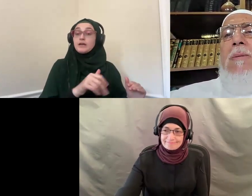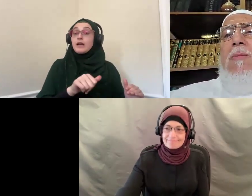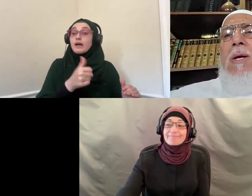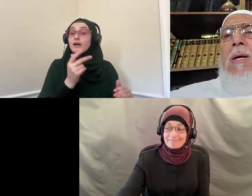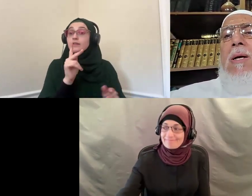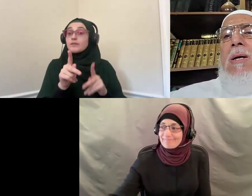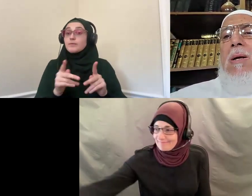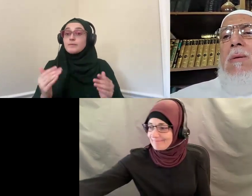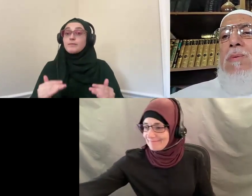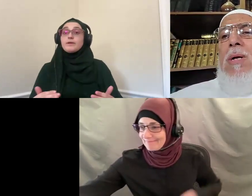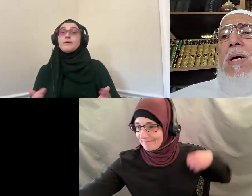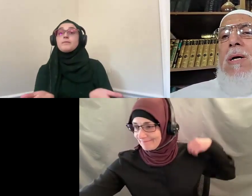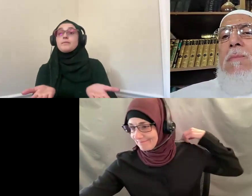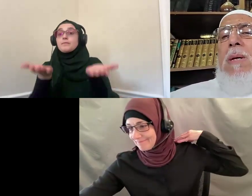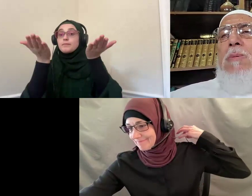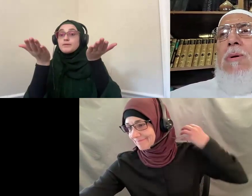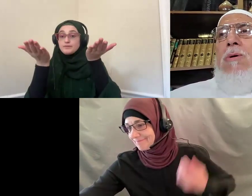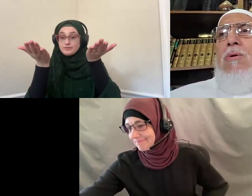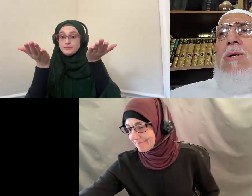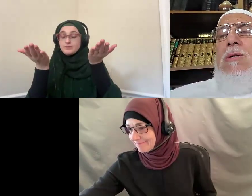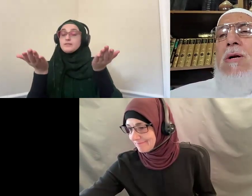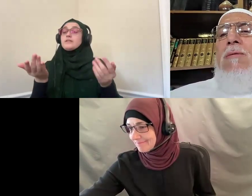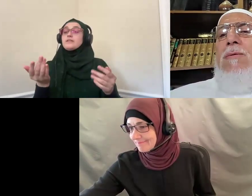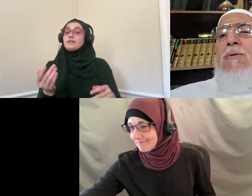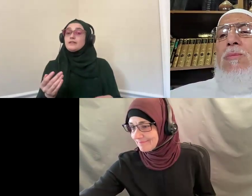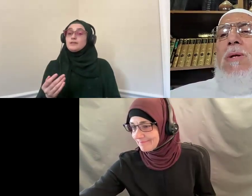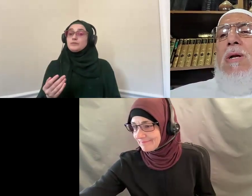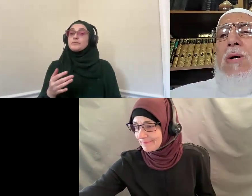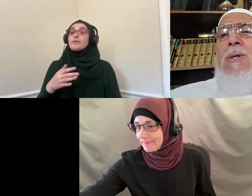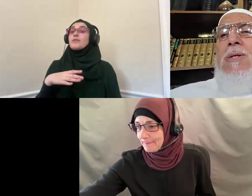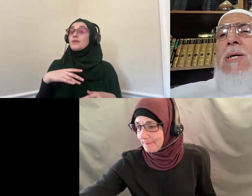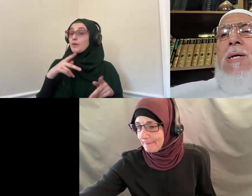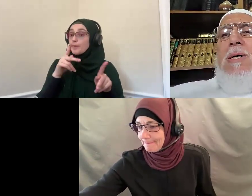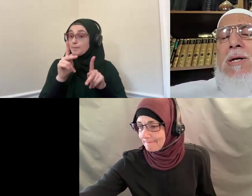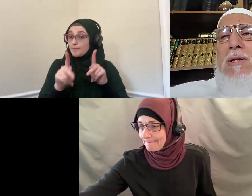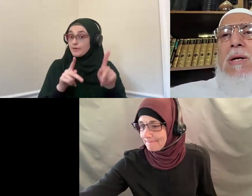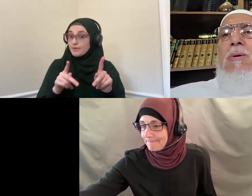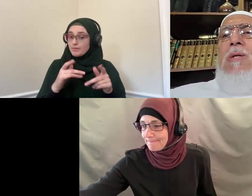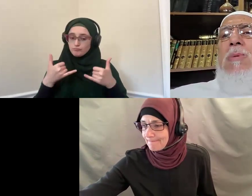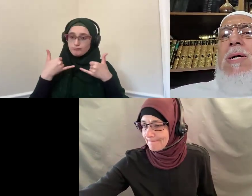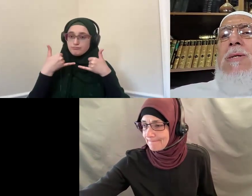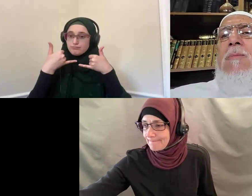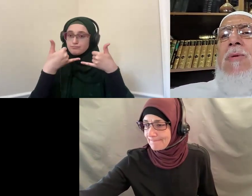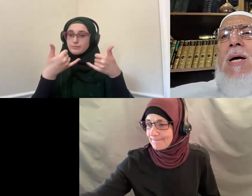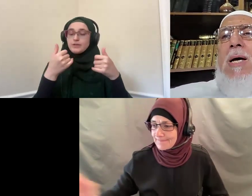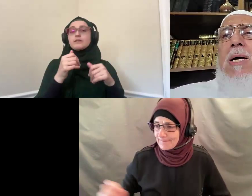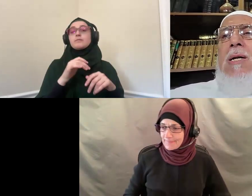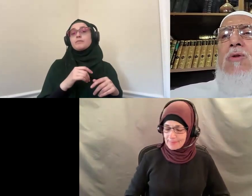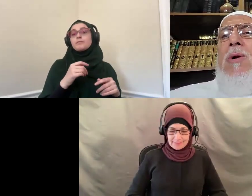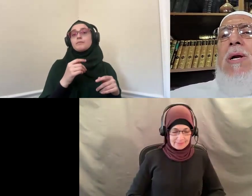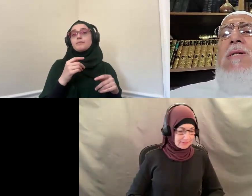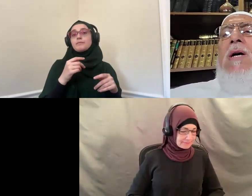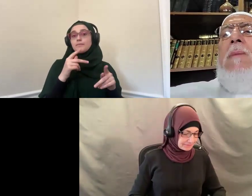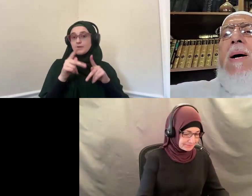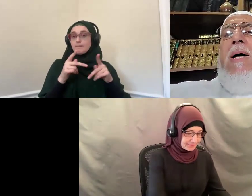be putting people who deserve to be the lowest in the lowest place, and